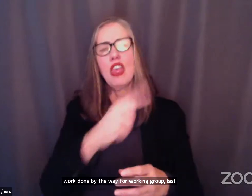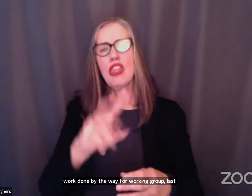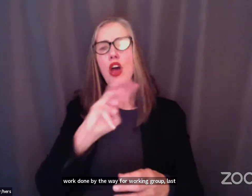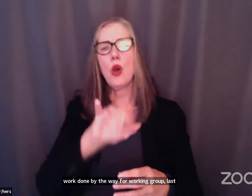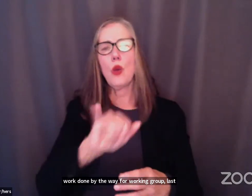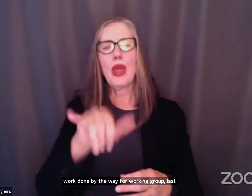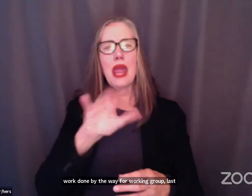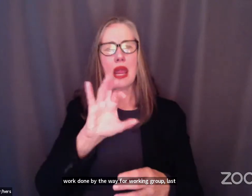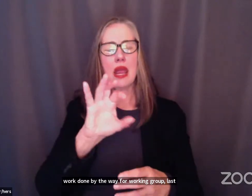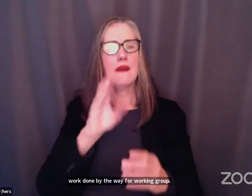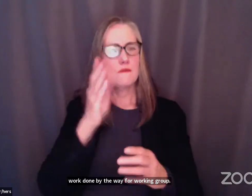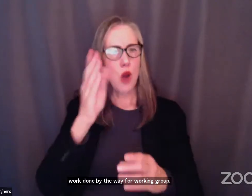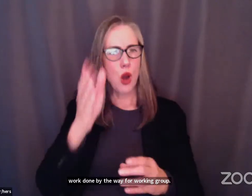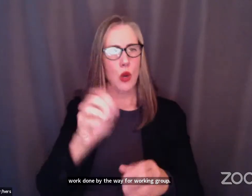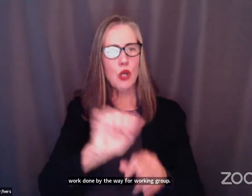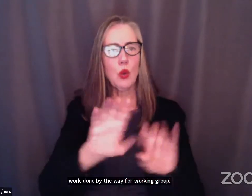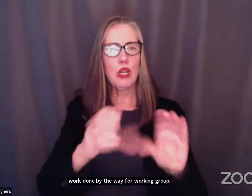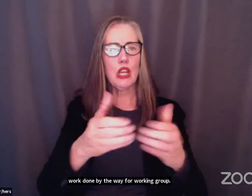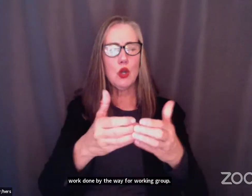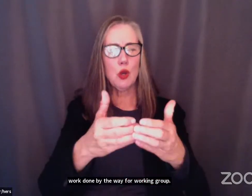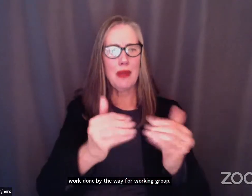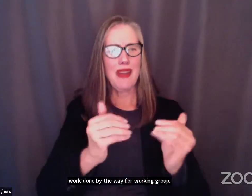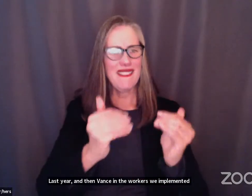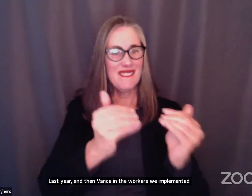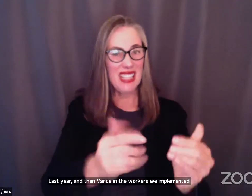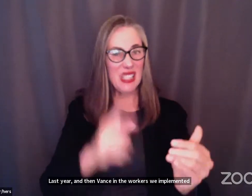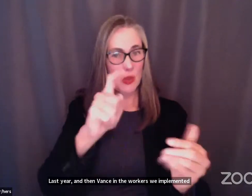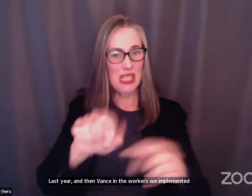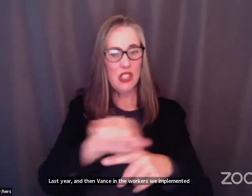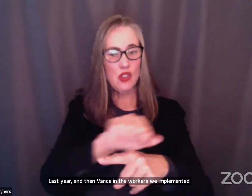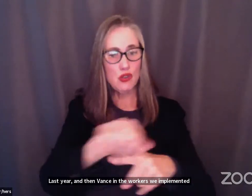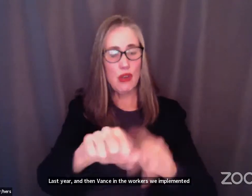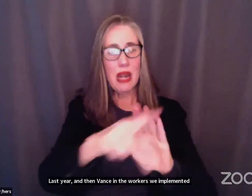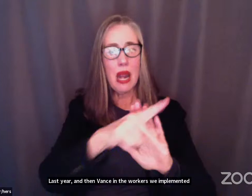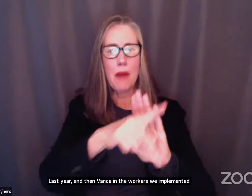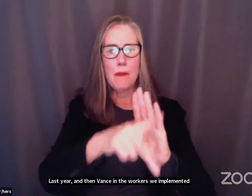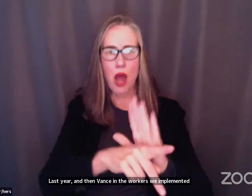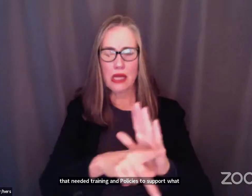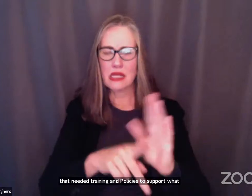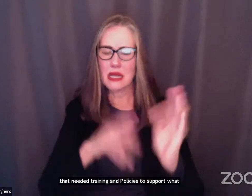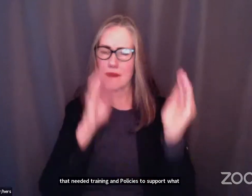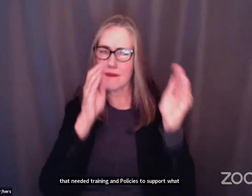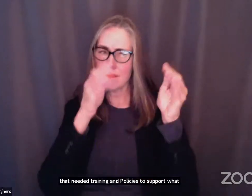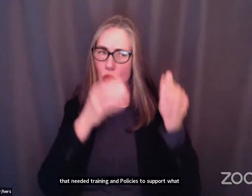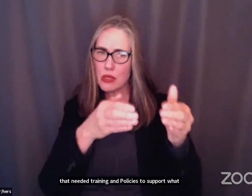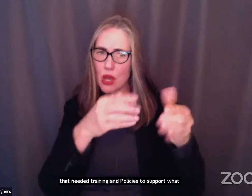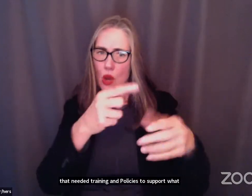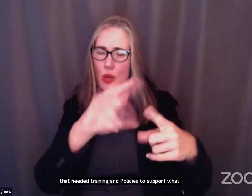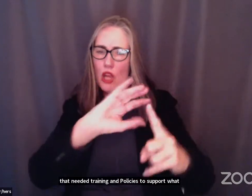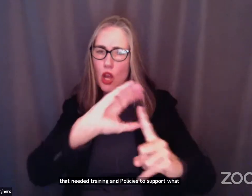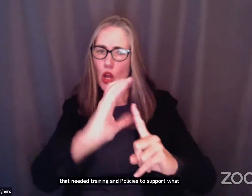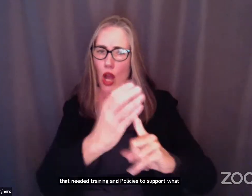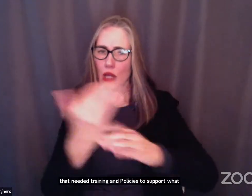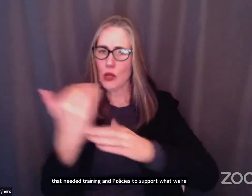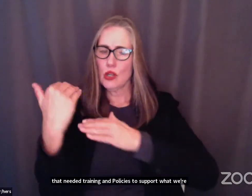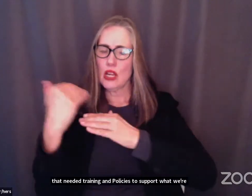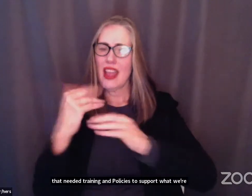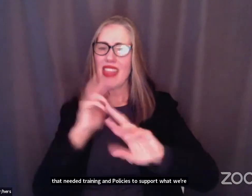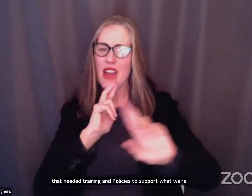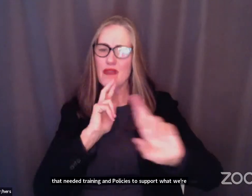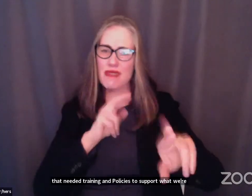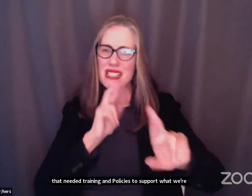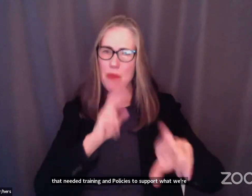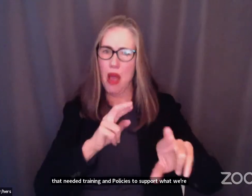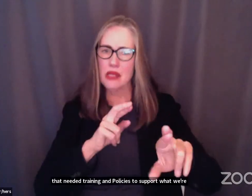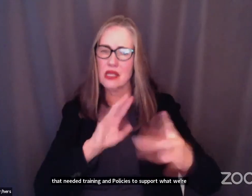and advancing the work as we implemented the needed training and policies to support what we're calling a culturally responsive body.